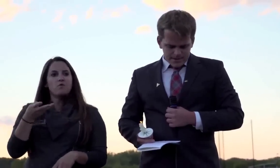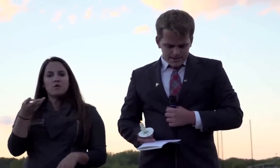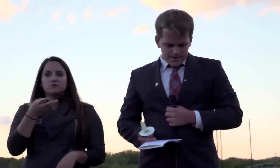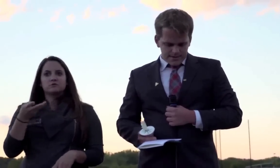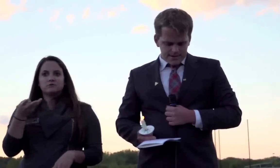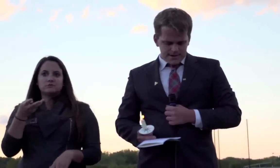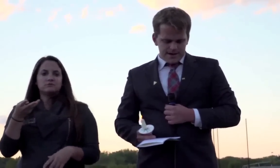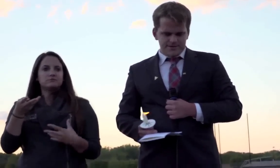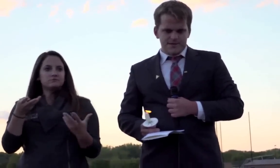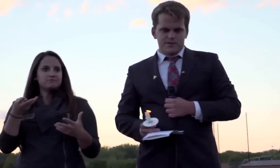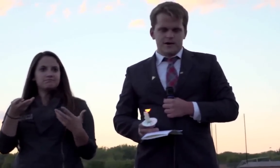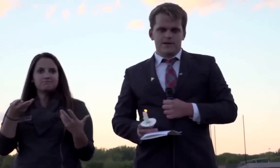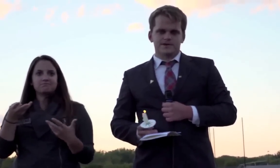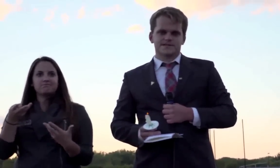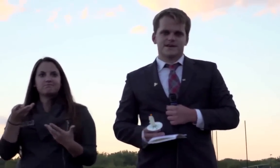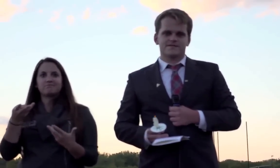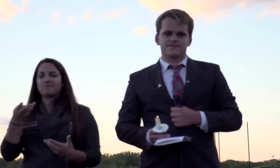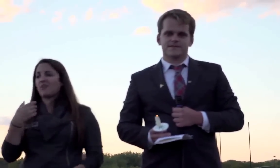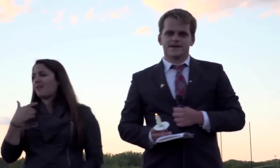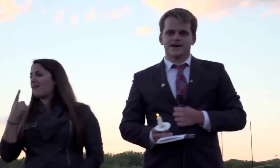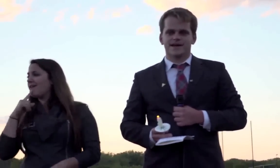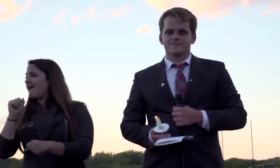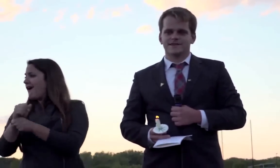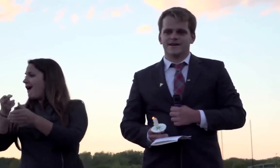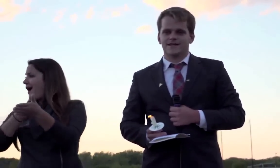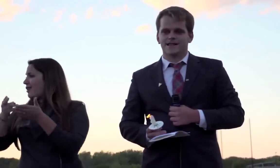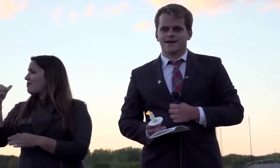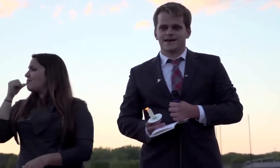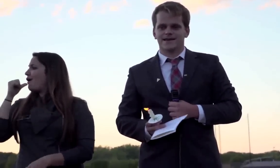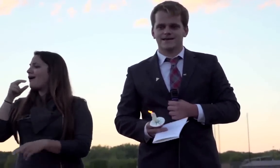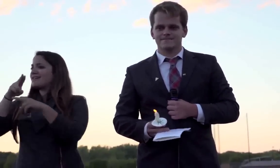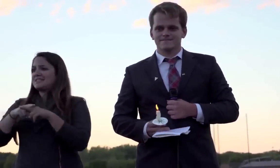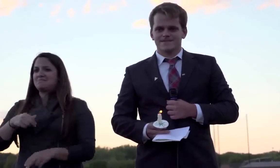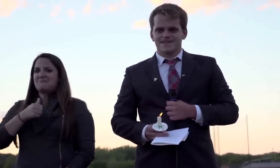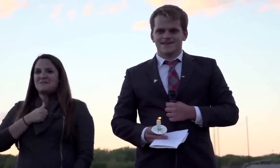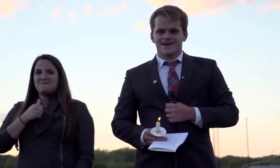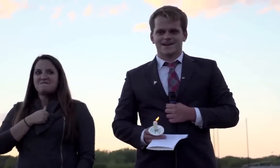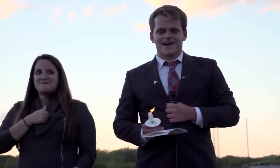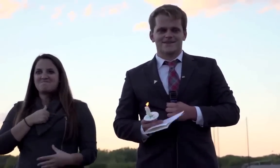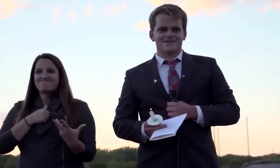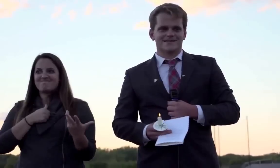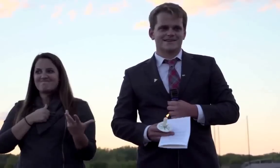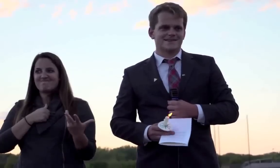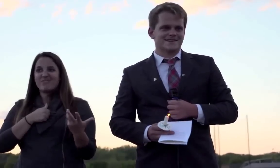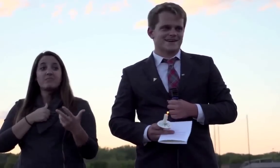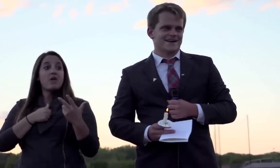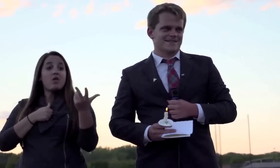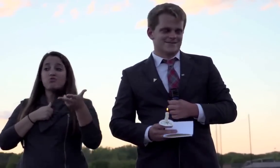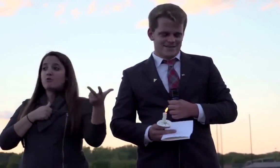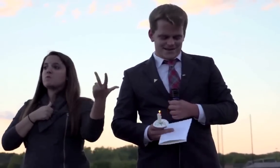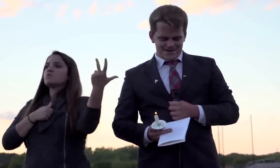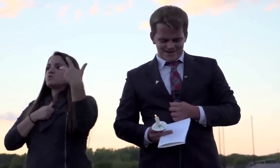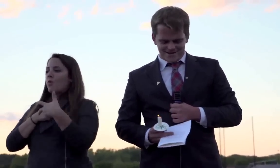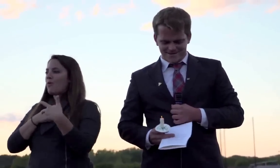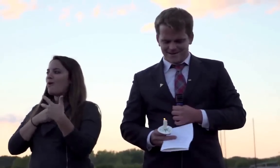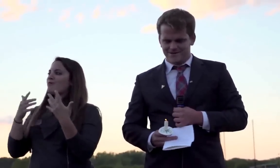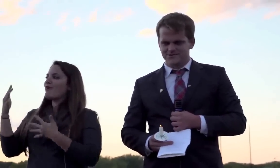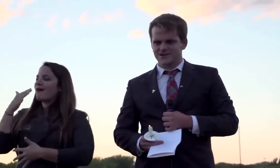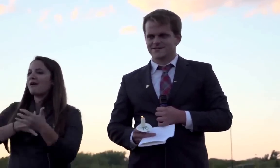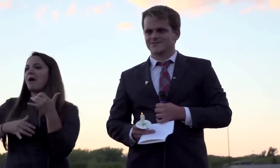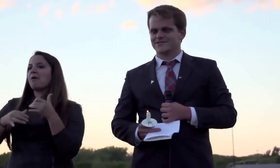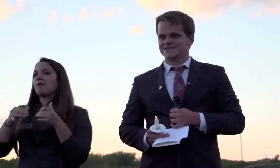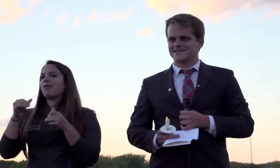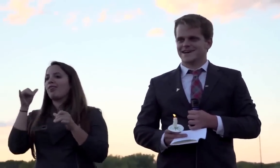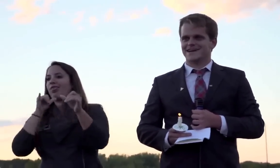I was in the bar by myself, and we all hung out and got a little drunk for the rest of the